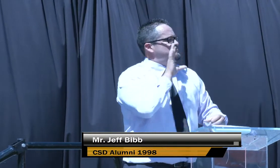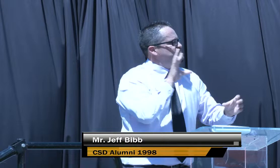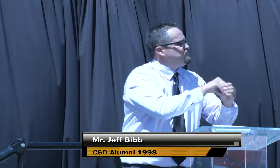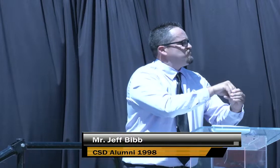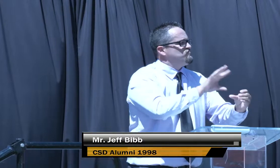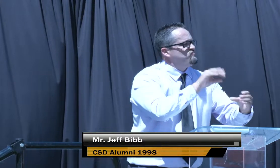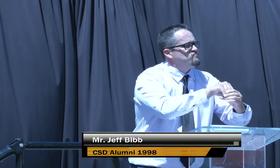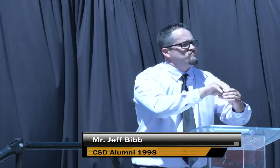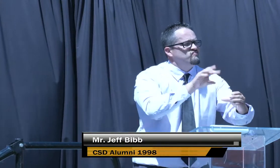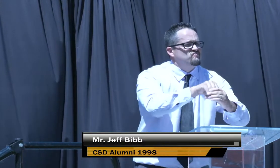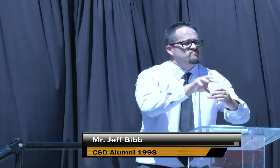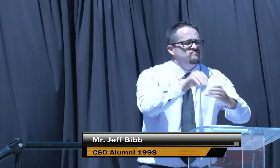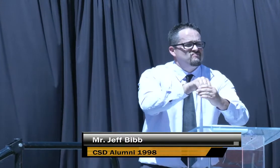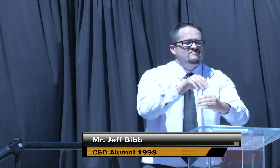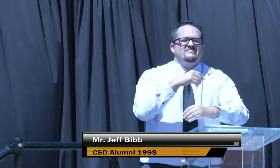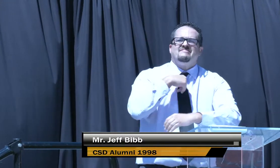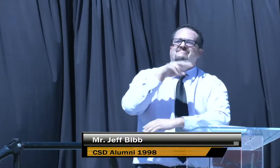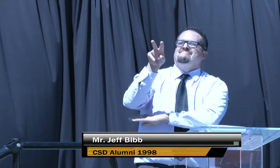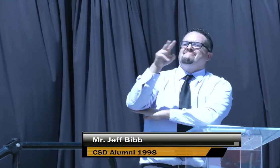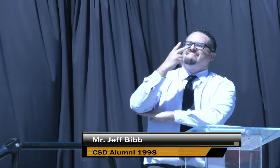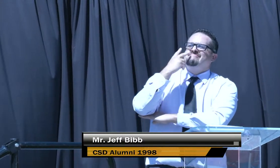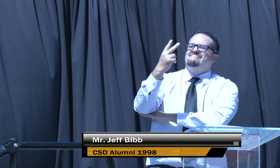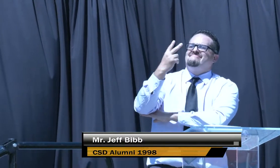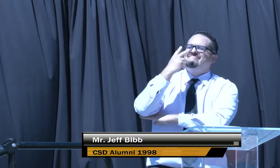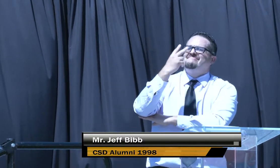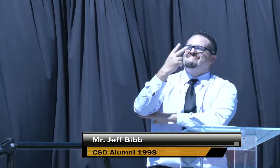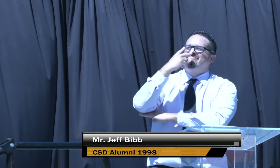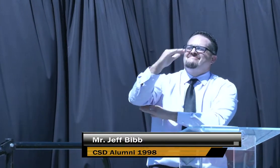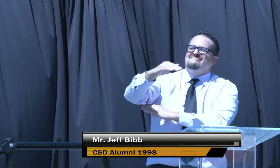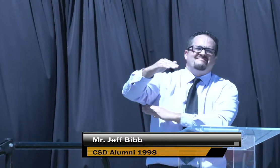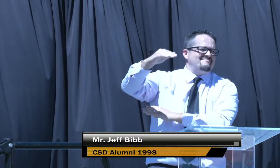including serving as treasurer for the California Association of the Deaf,